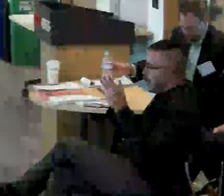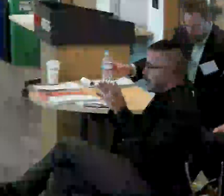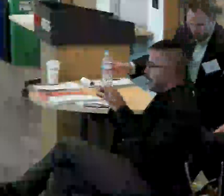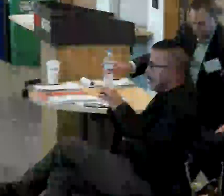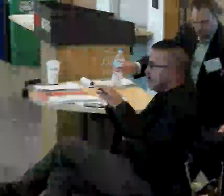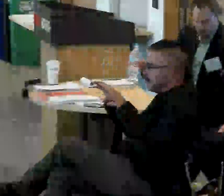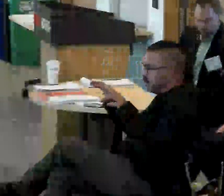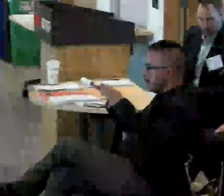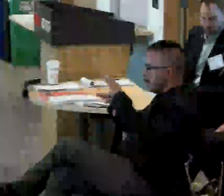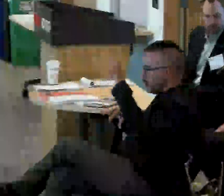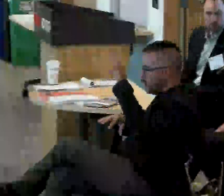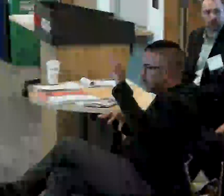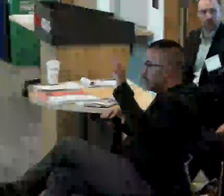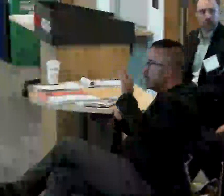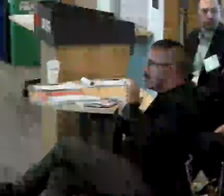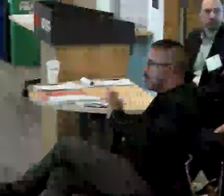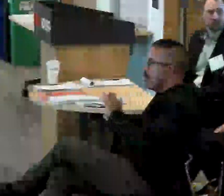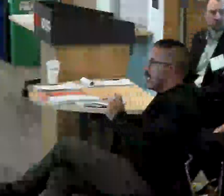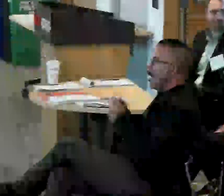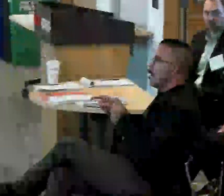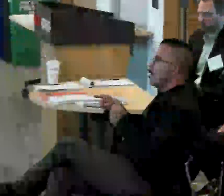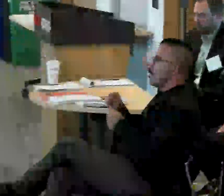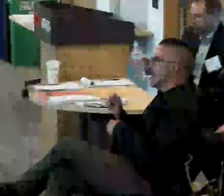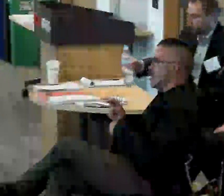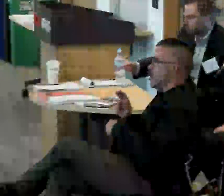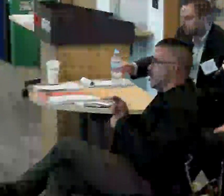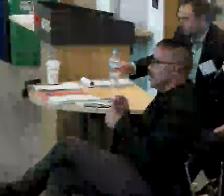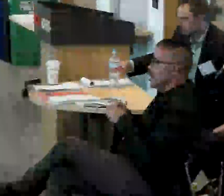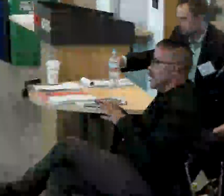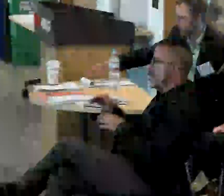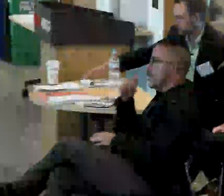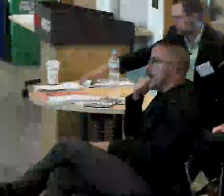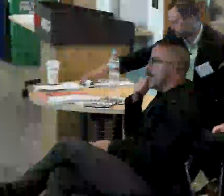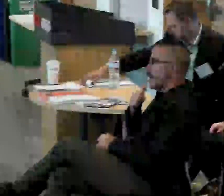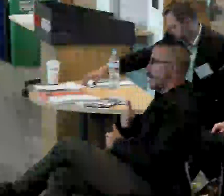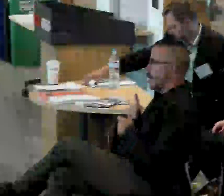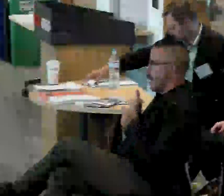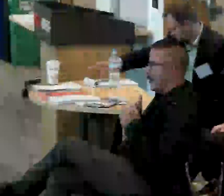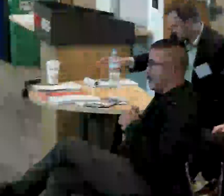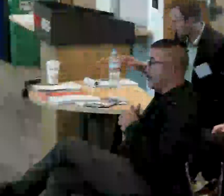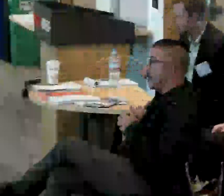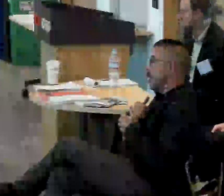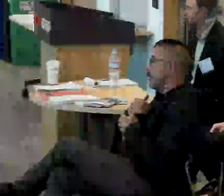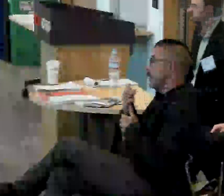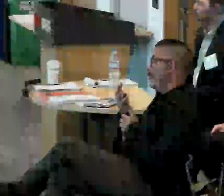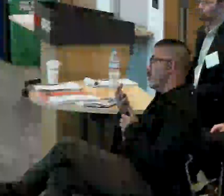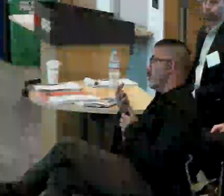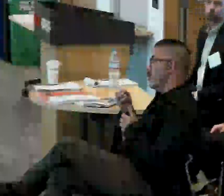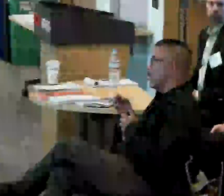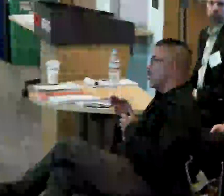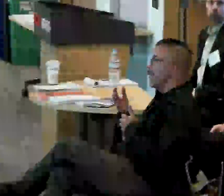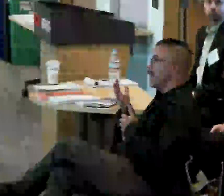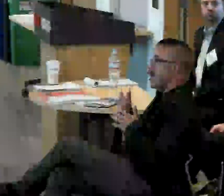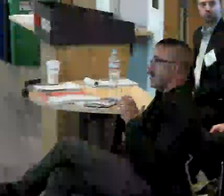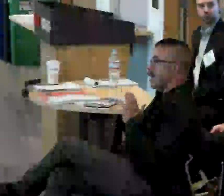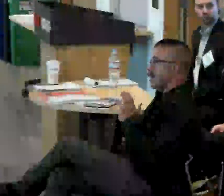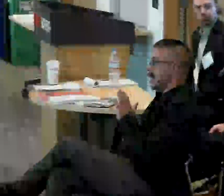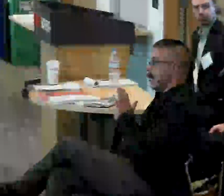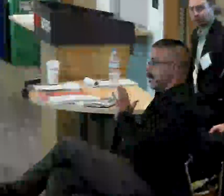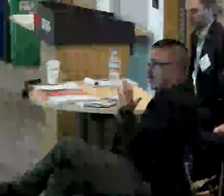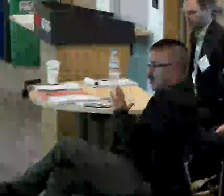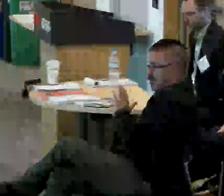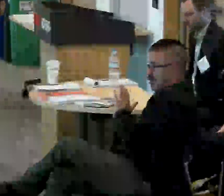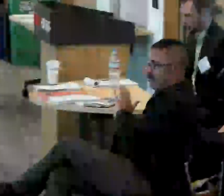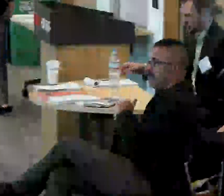used in everyone's life sort of every day. And I had like 4 or 5 examples, and I was really excited about these, right? Because, you know,